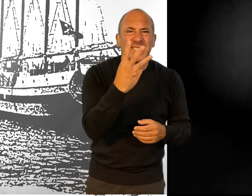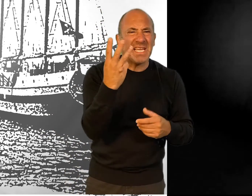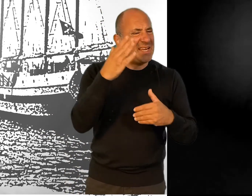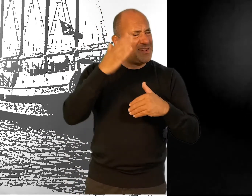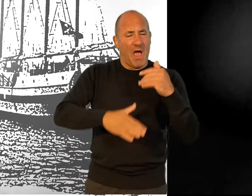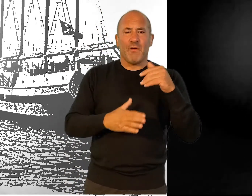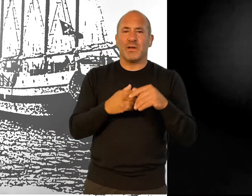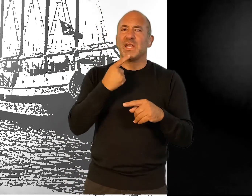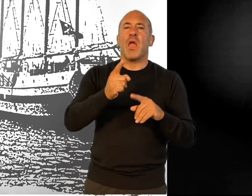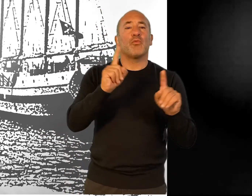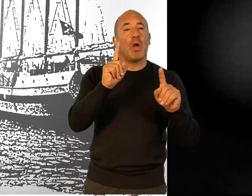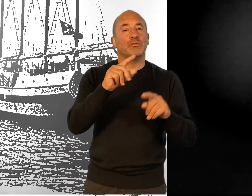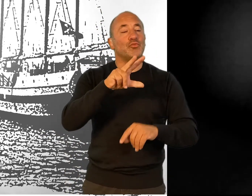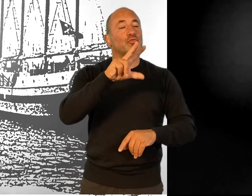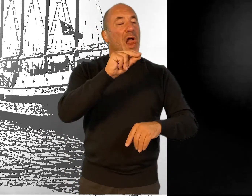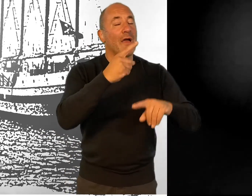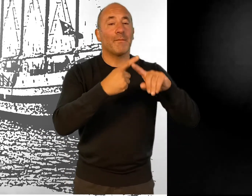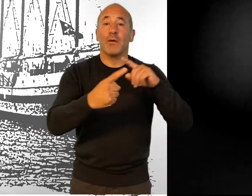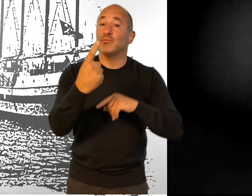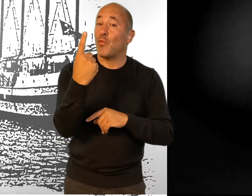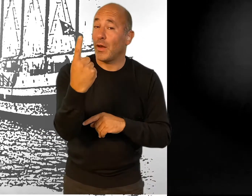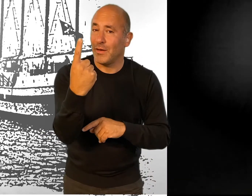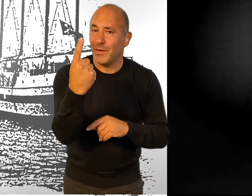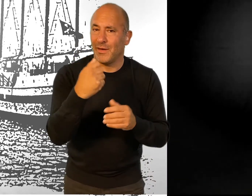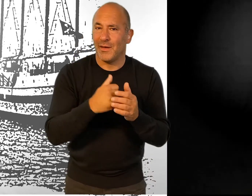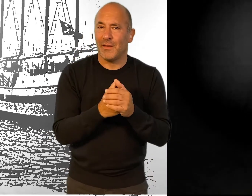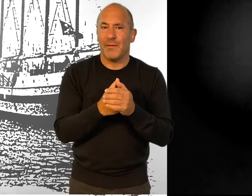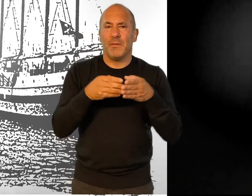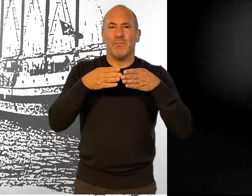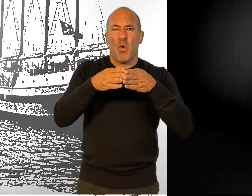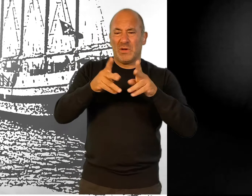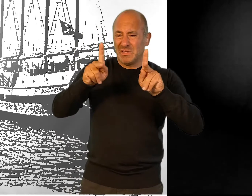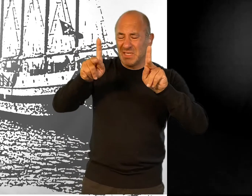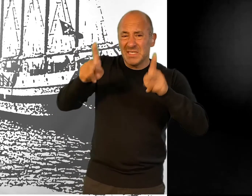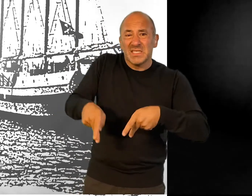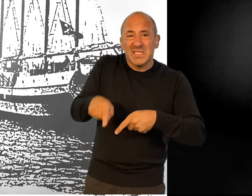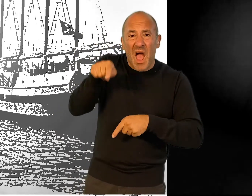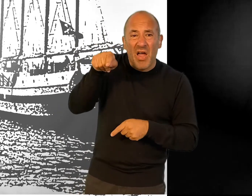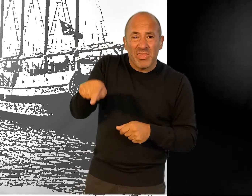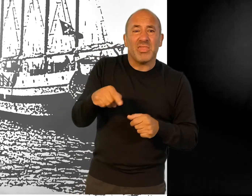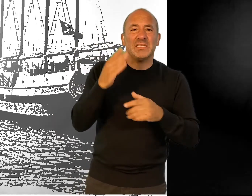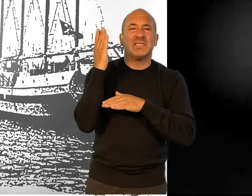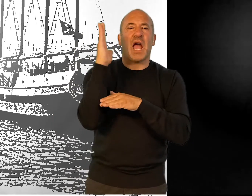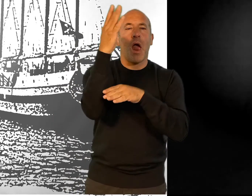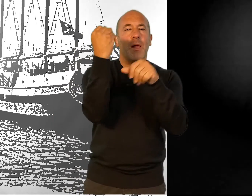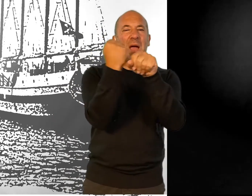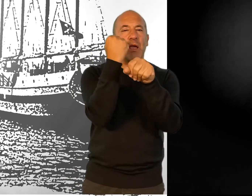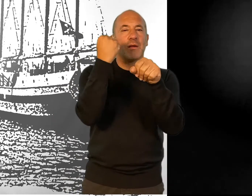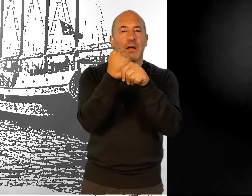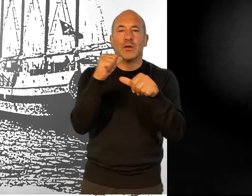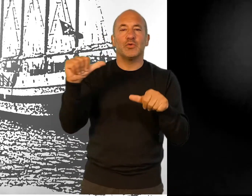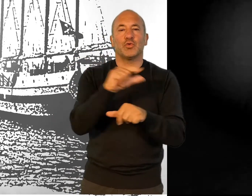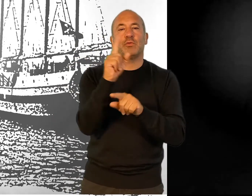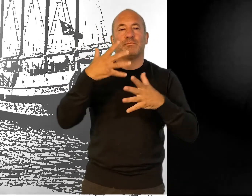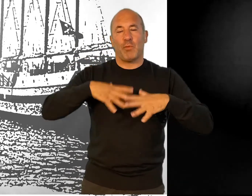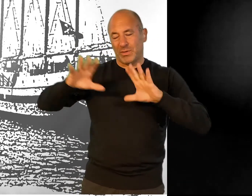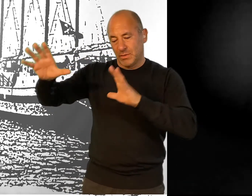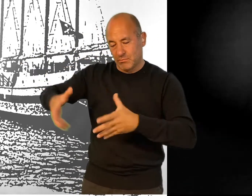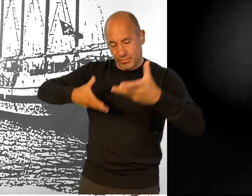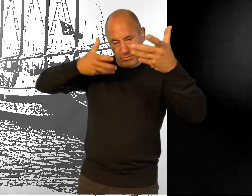Never say 13, say 12 plus 1. If there is a death on board, the sailmaker should stitch the body in sailcloth